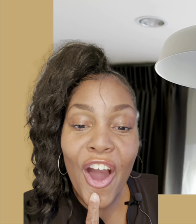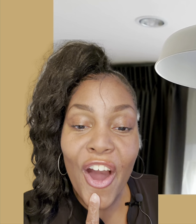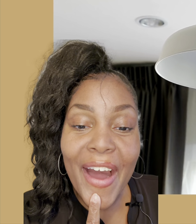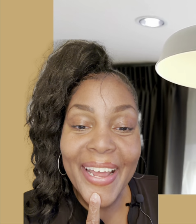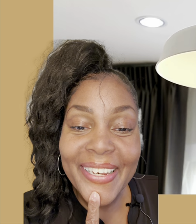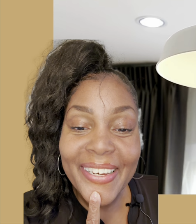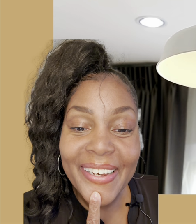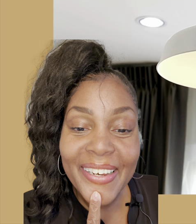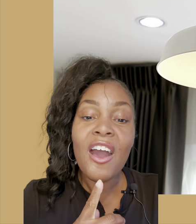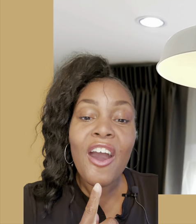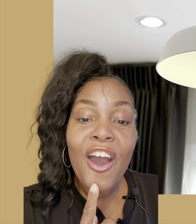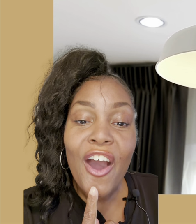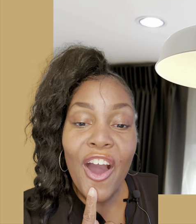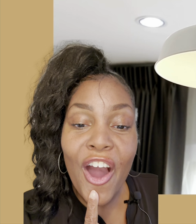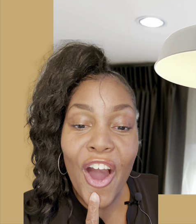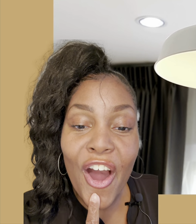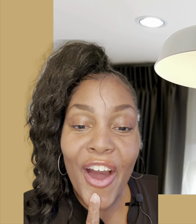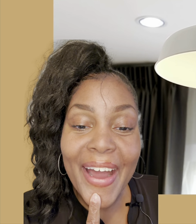On.